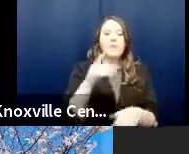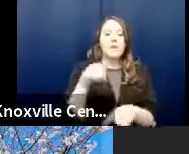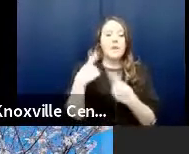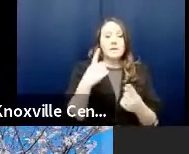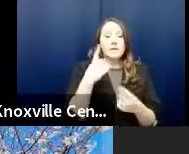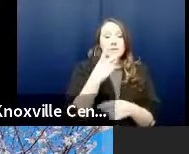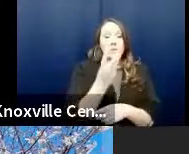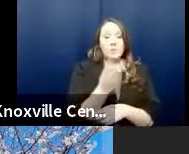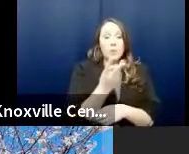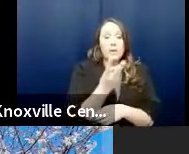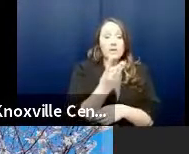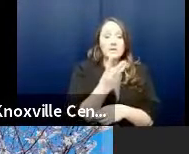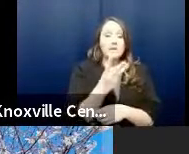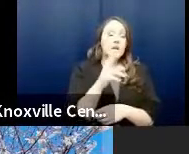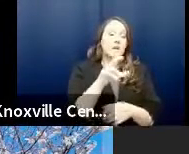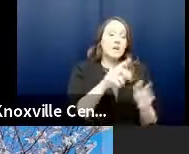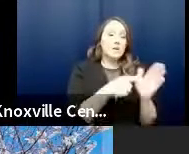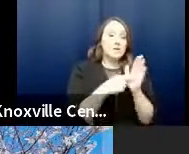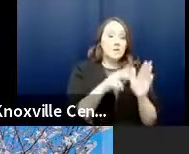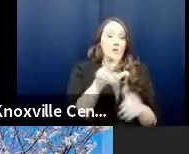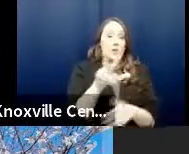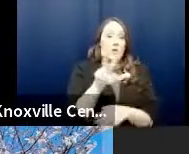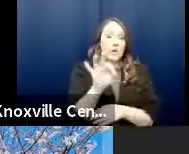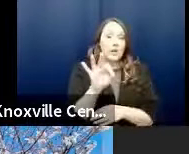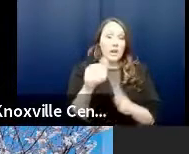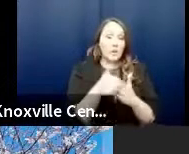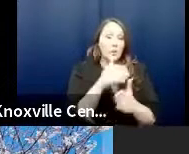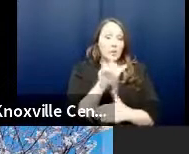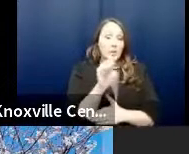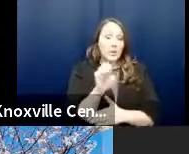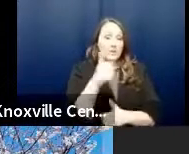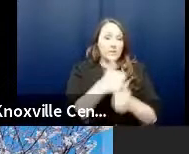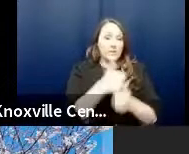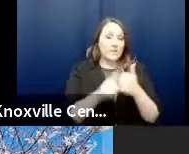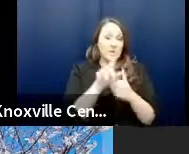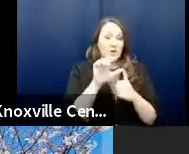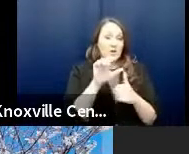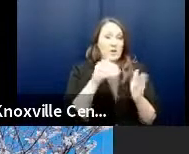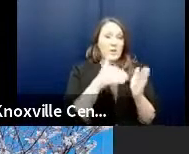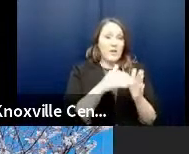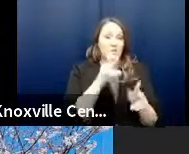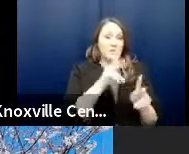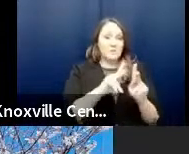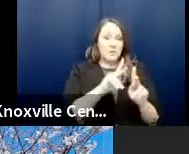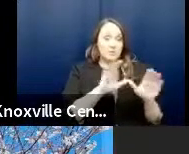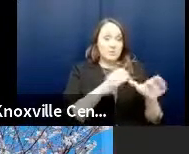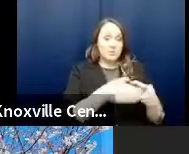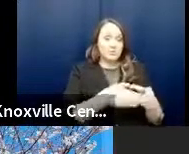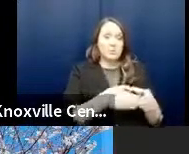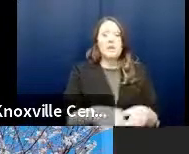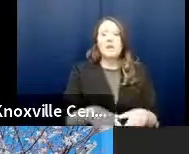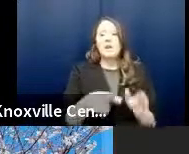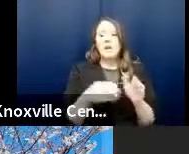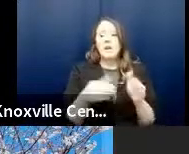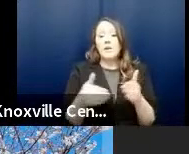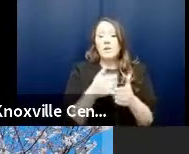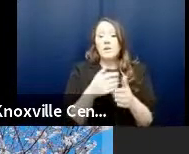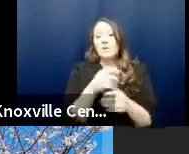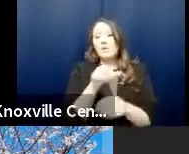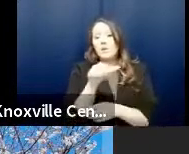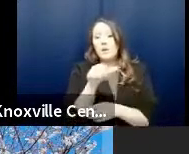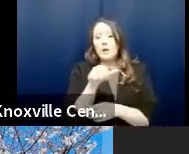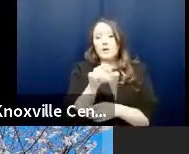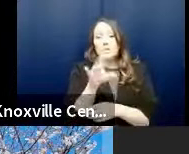14-day trend line shows 39 new cases per 100,000, and our 7-day trend line shows 45 new cases